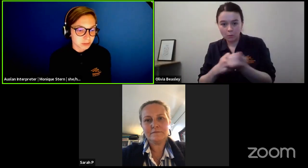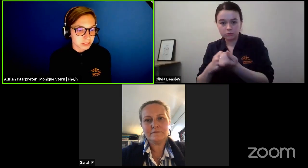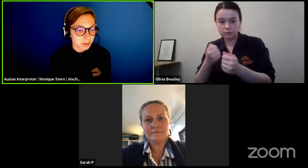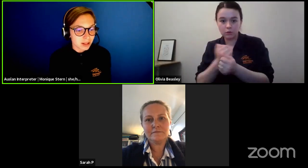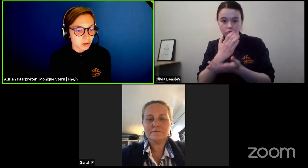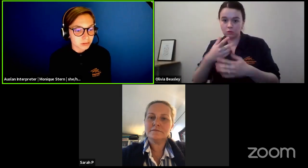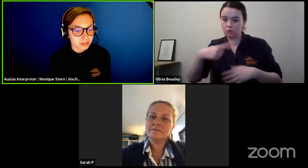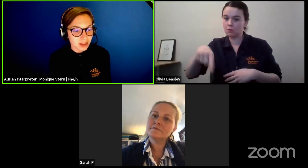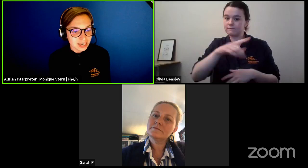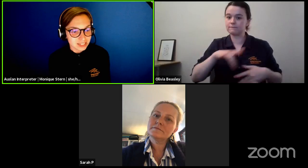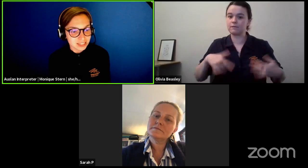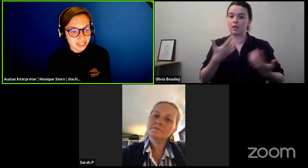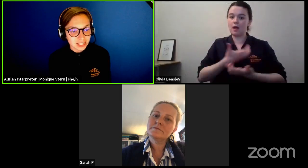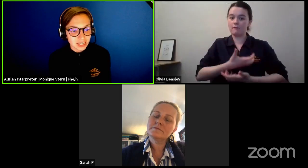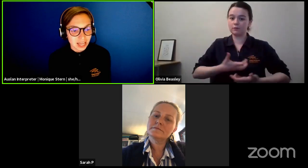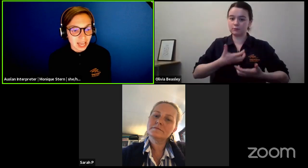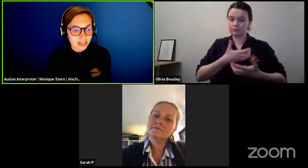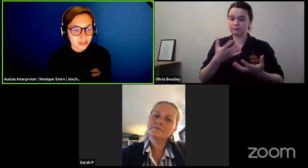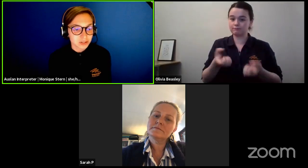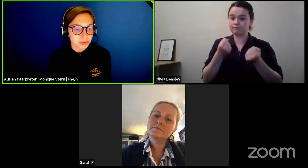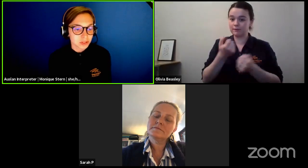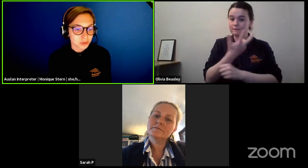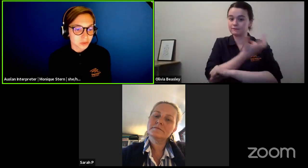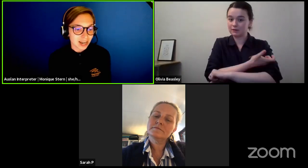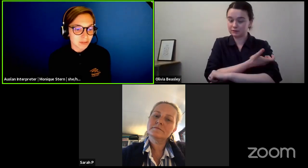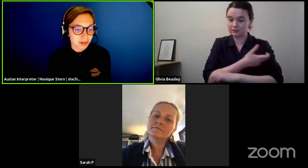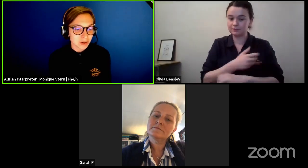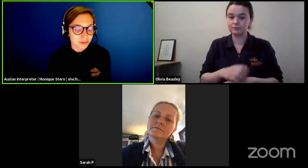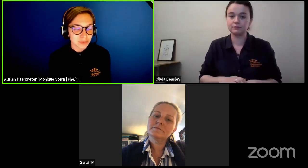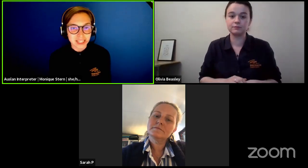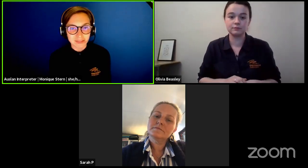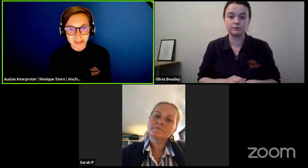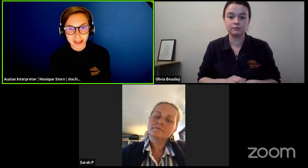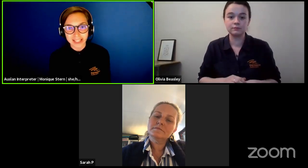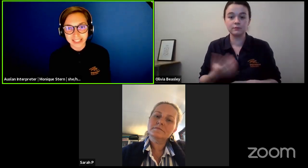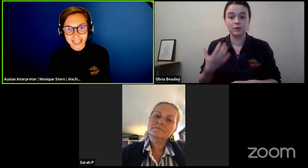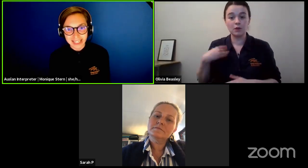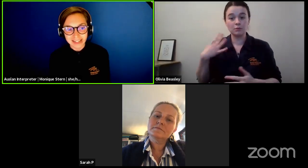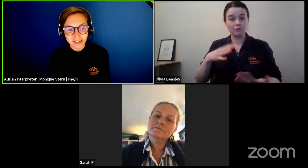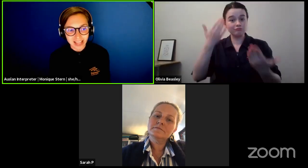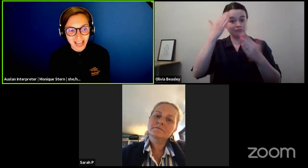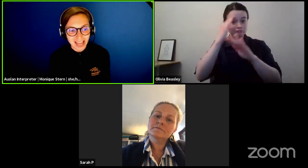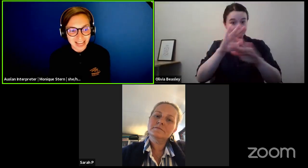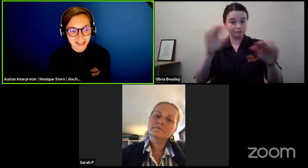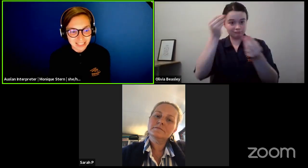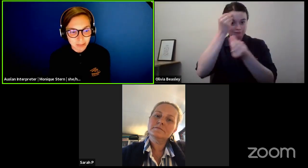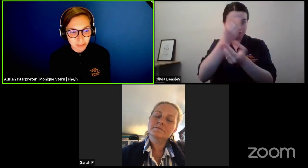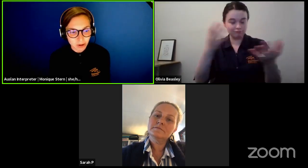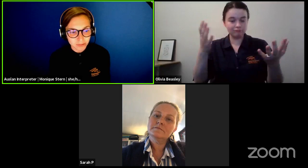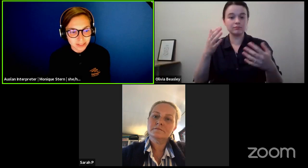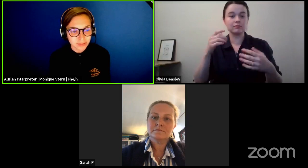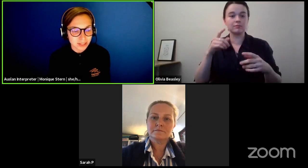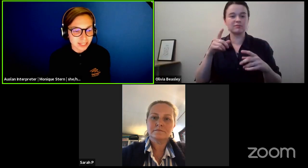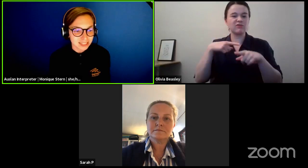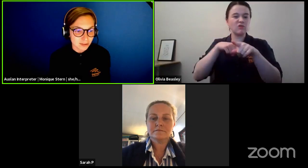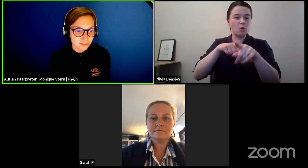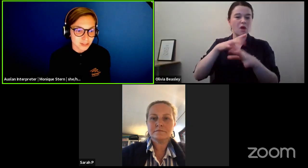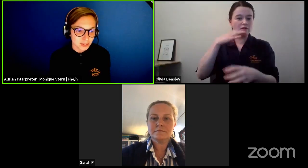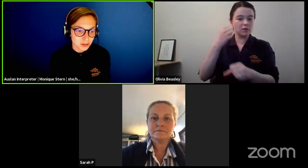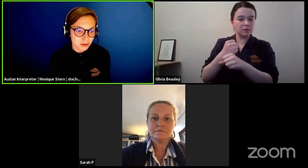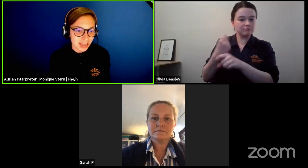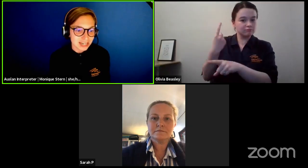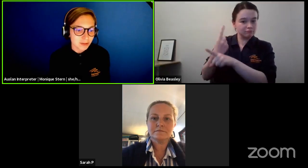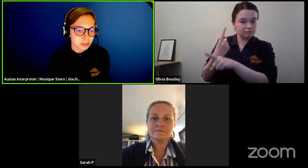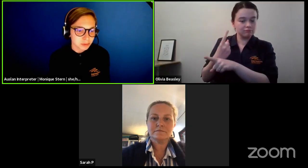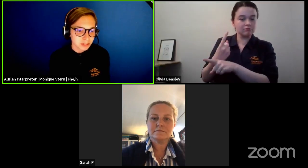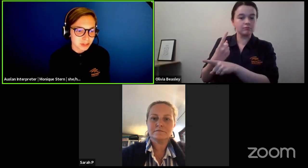workers available as well on site, just to ensure that everyone who is receiving the vaccine at our East Melbourne office is feeling safe